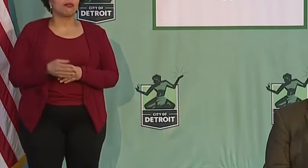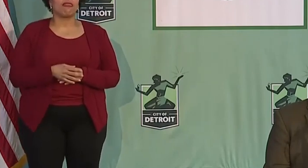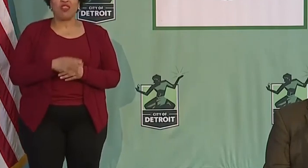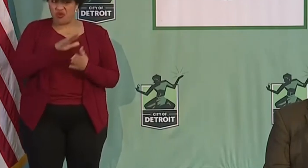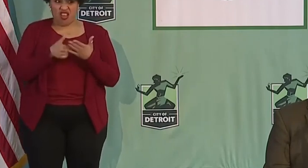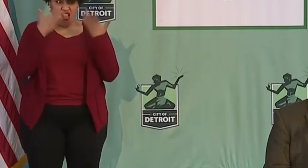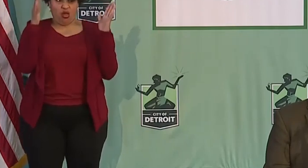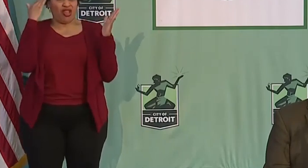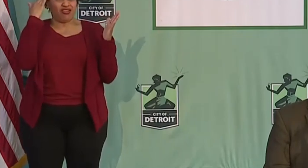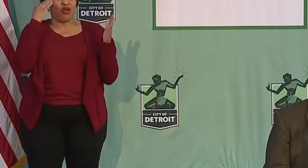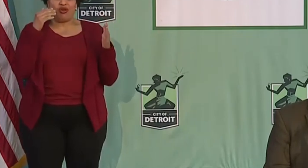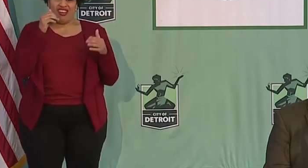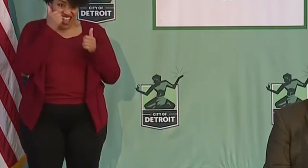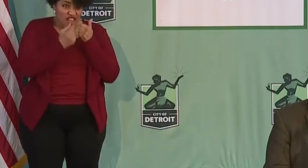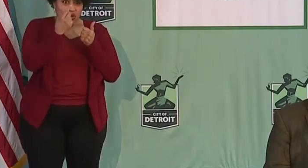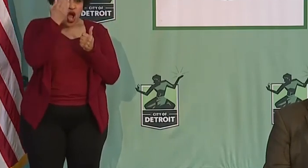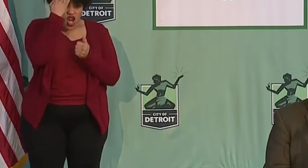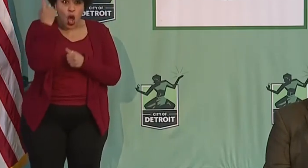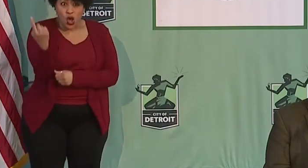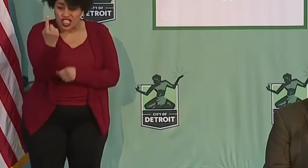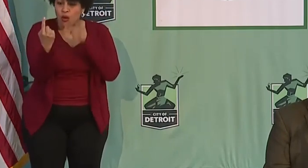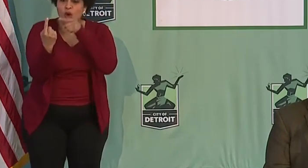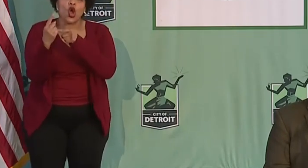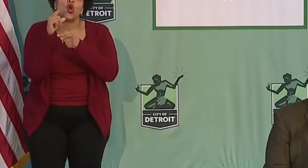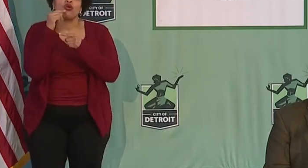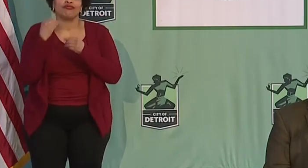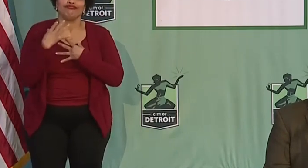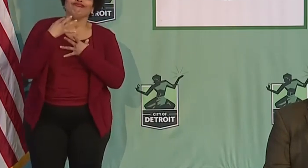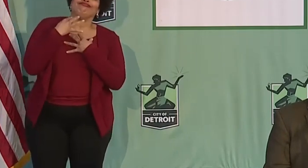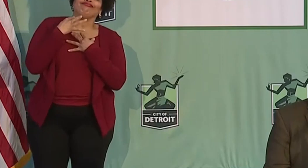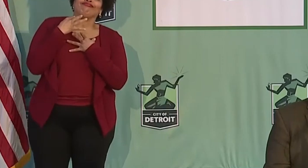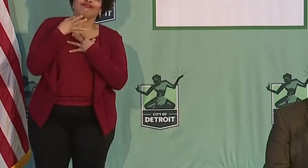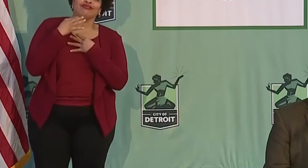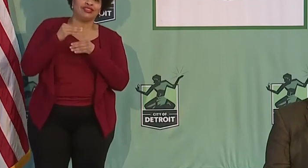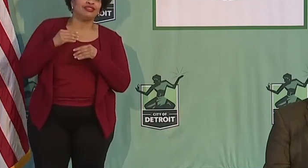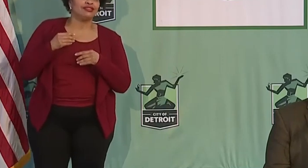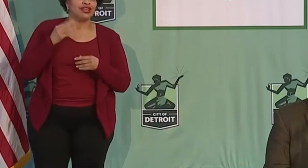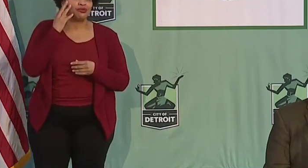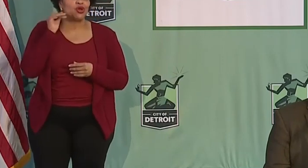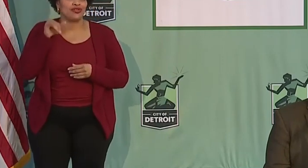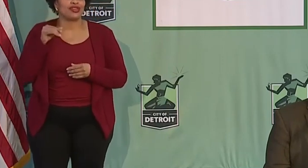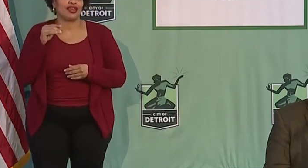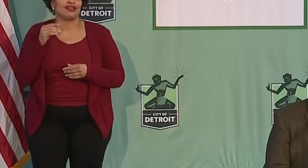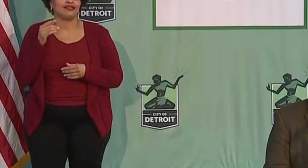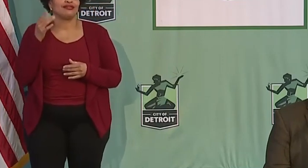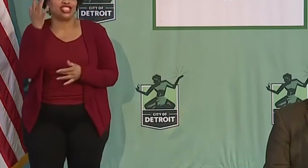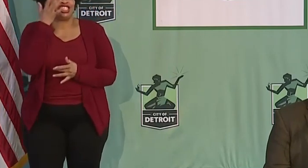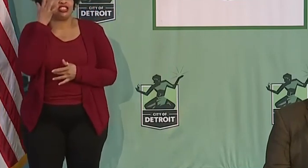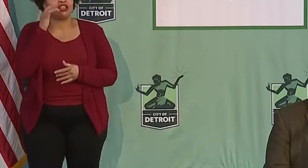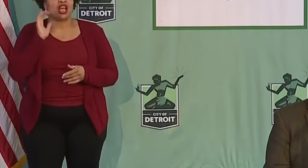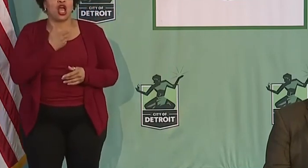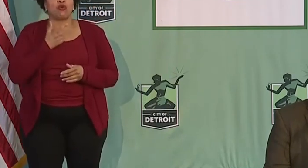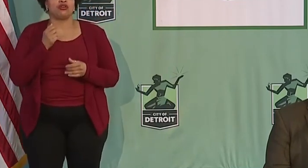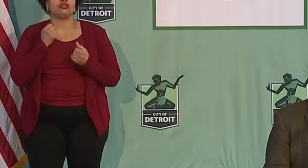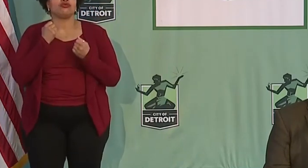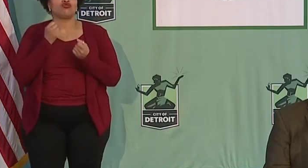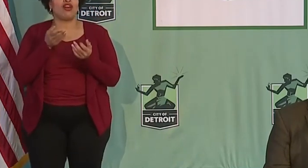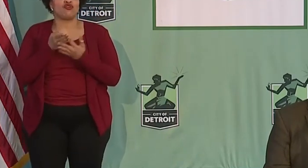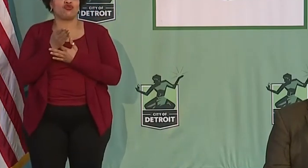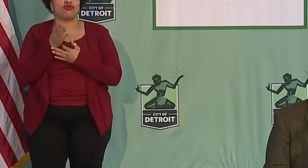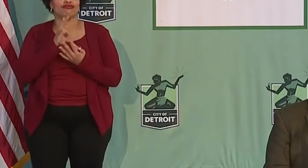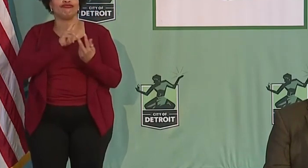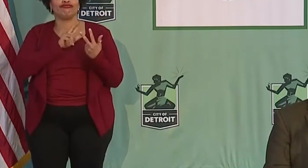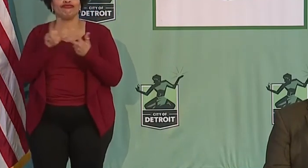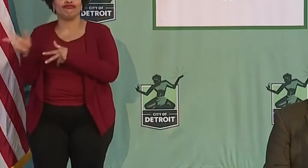we all know people who have been affected by this disease. Our drive-through testing site is going to be